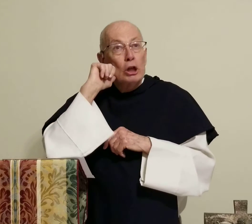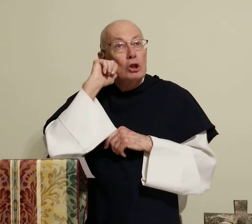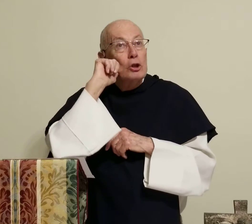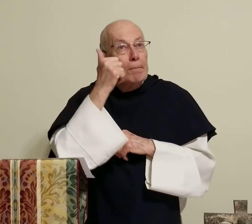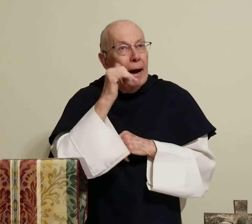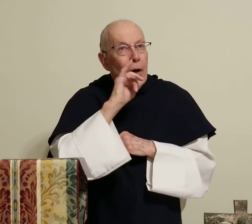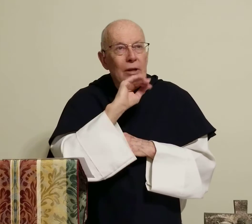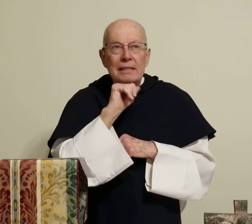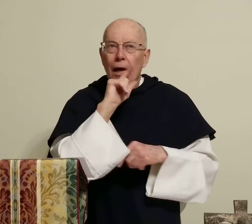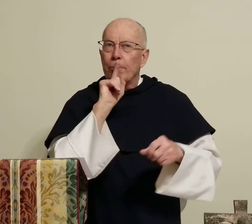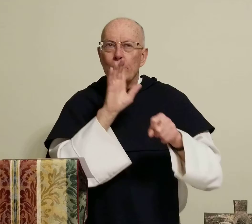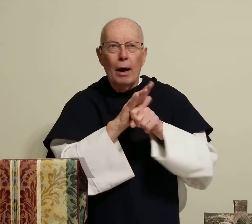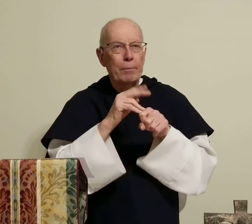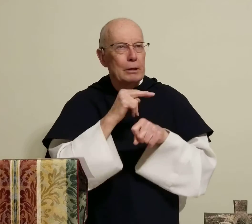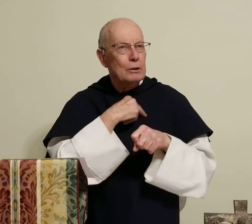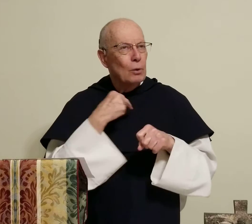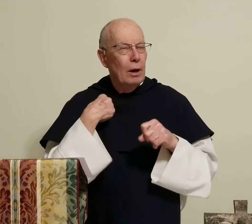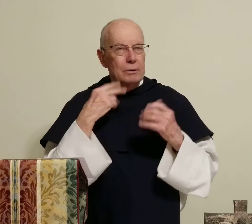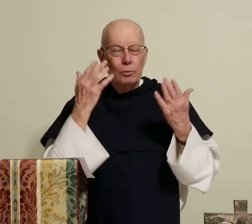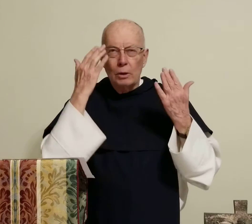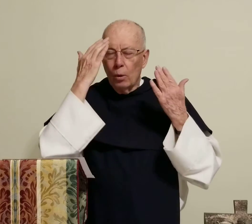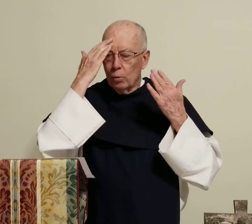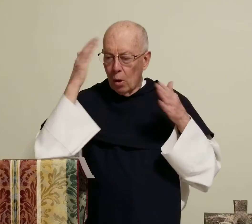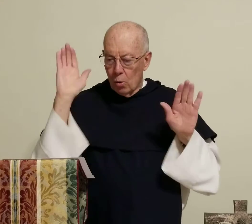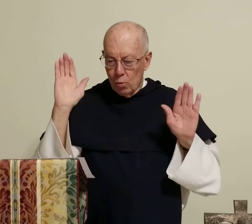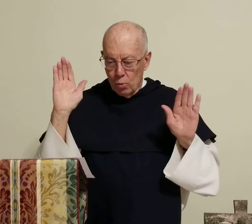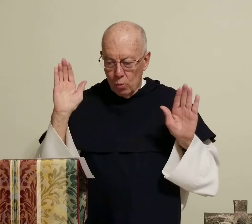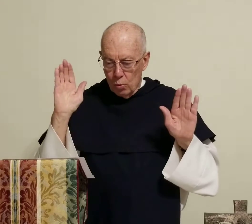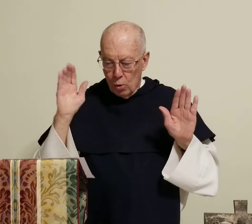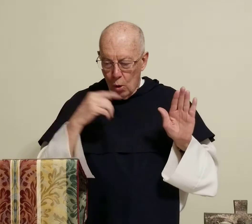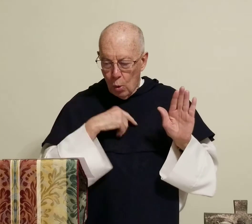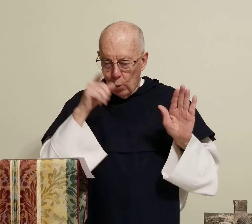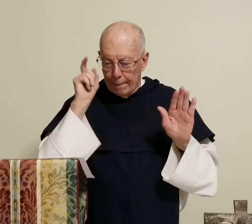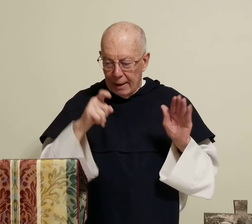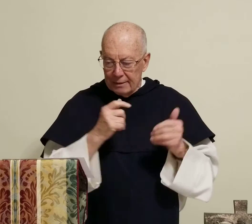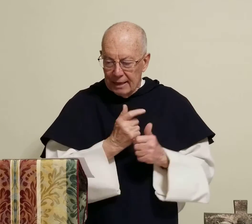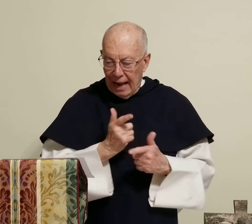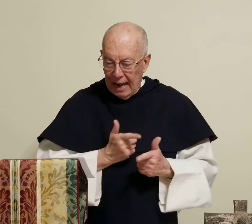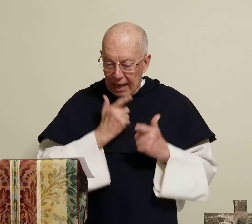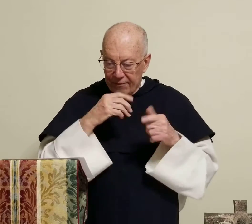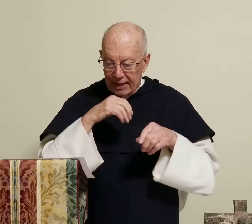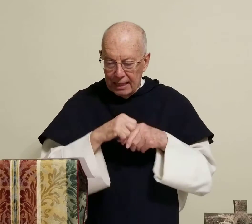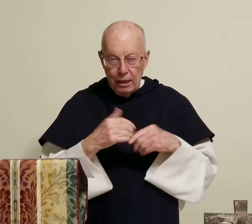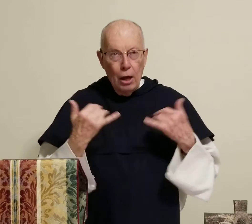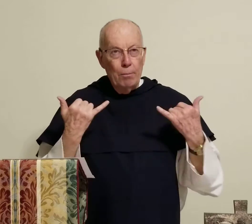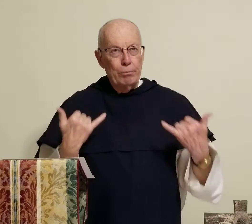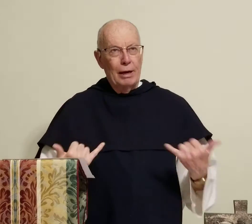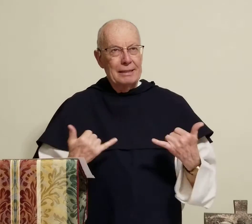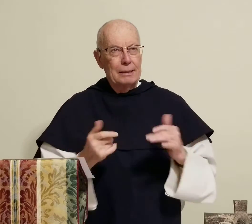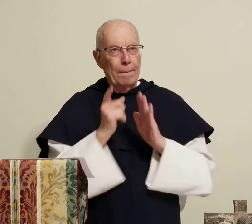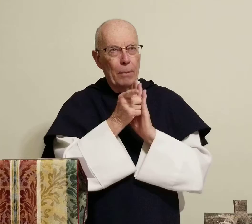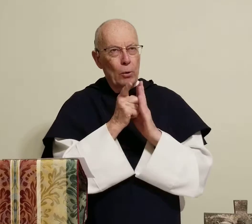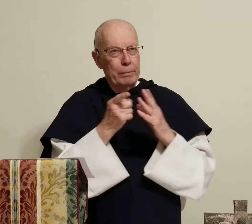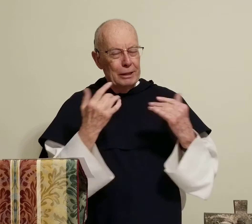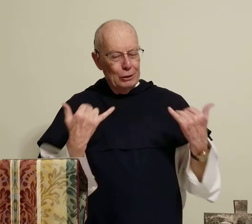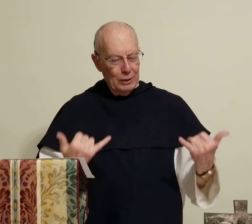The mountain of promise one. We must live in present moment